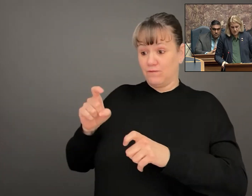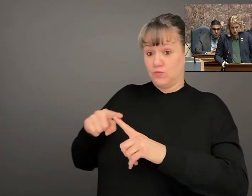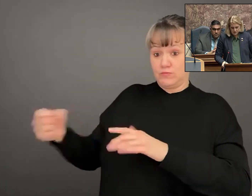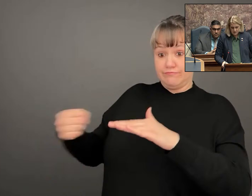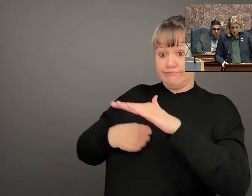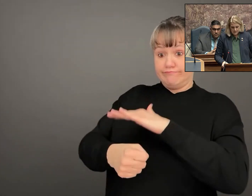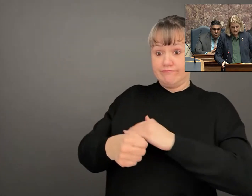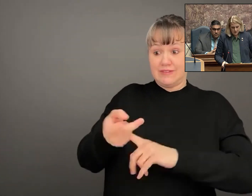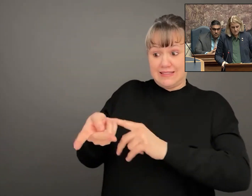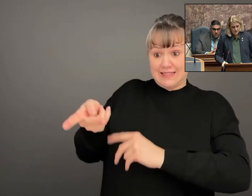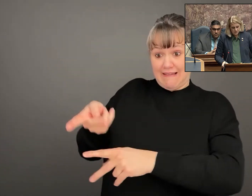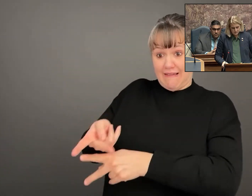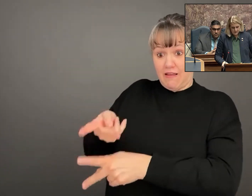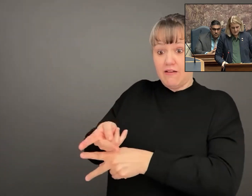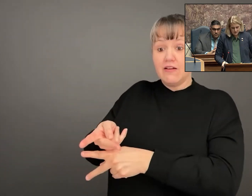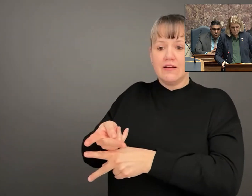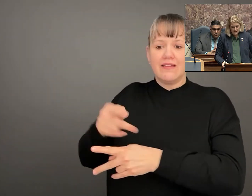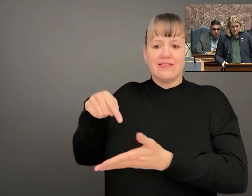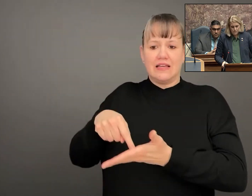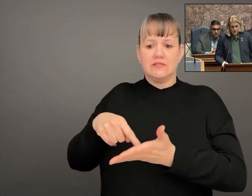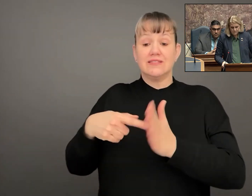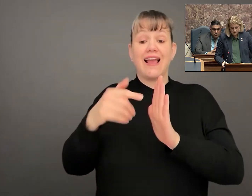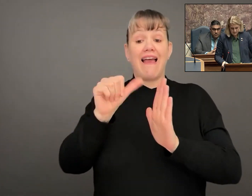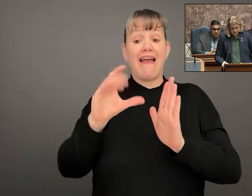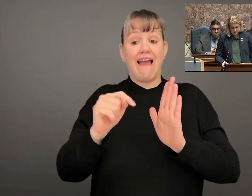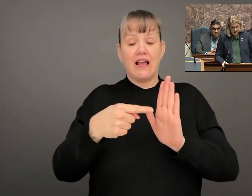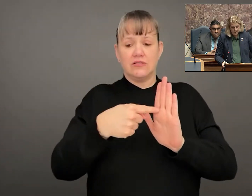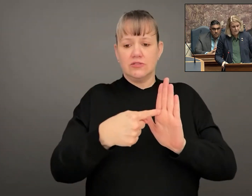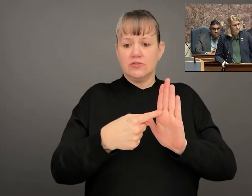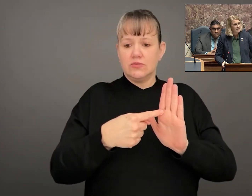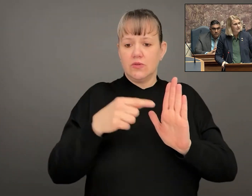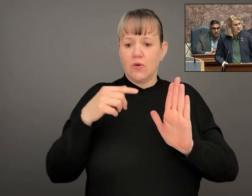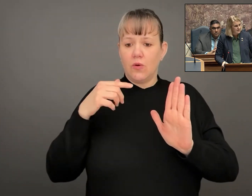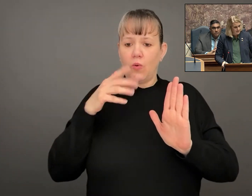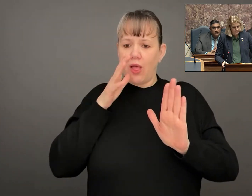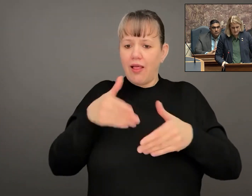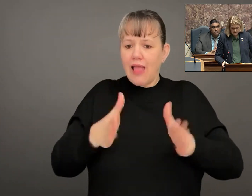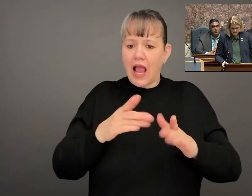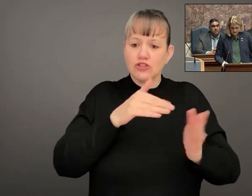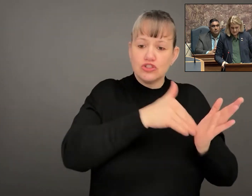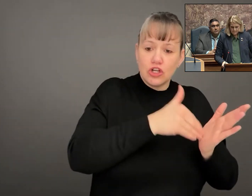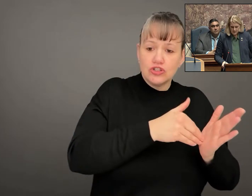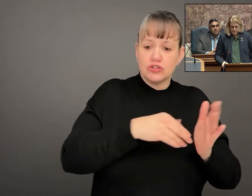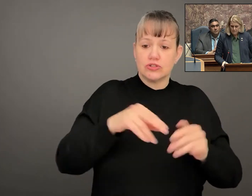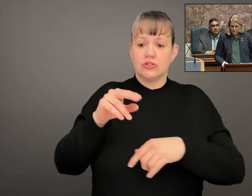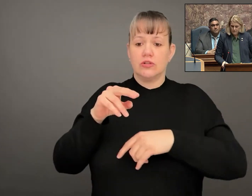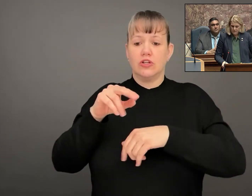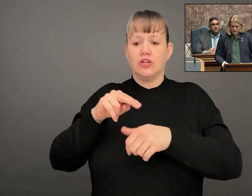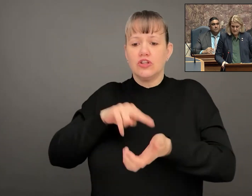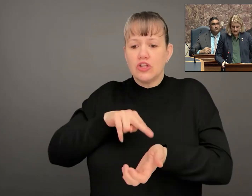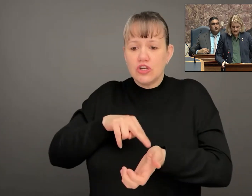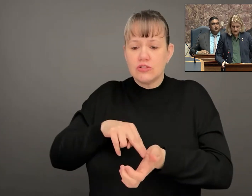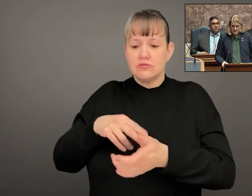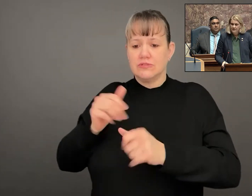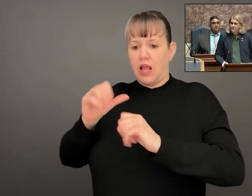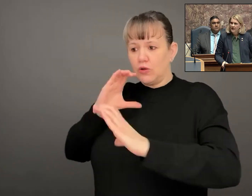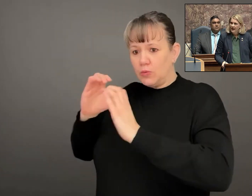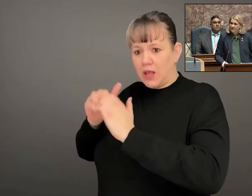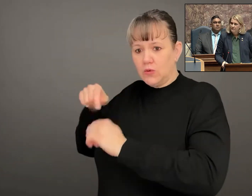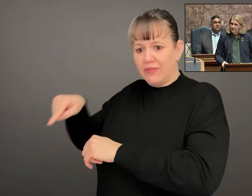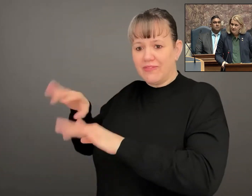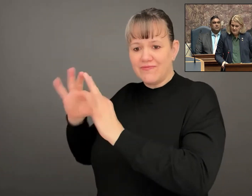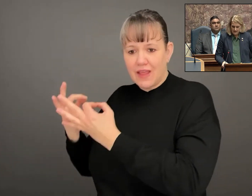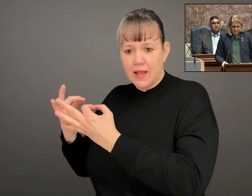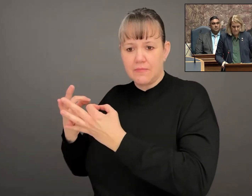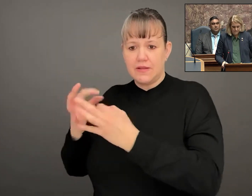can assure that doctors and nurse practitioners have more information to help them in their assessments, keeping people with mental illness